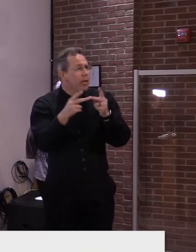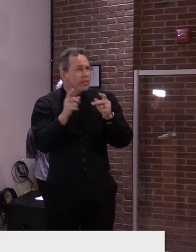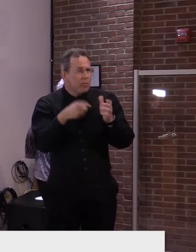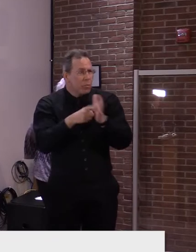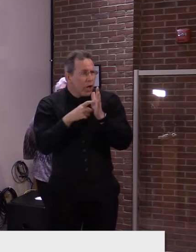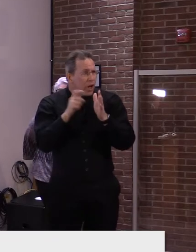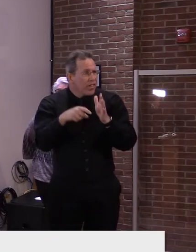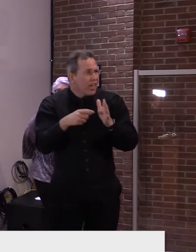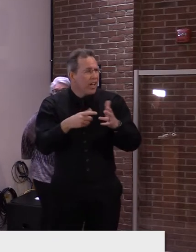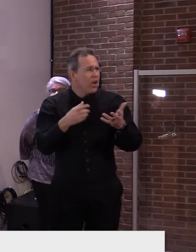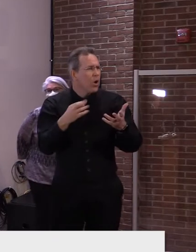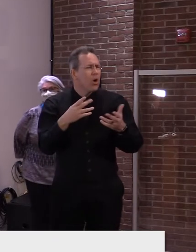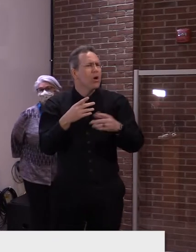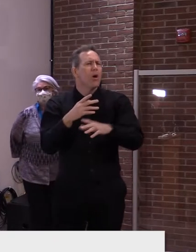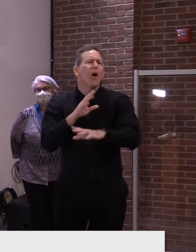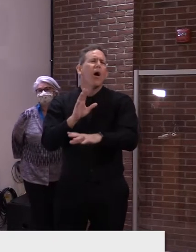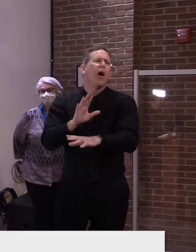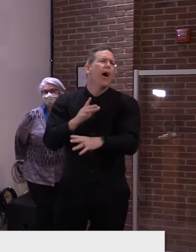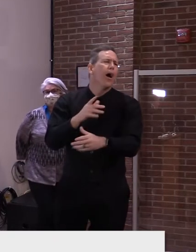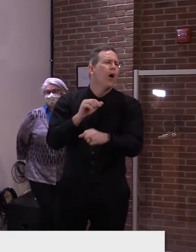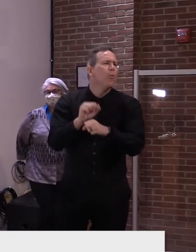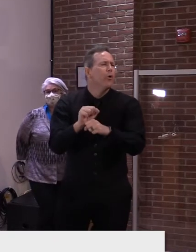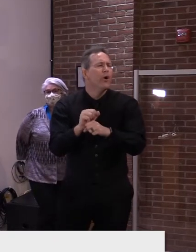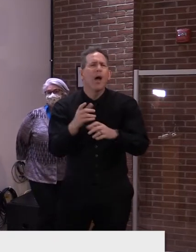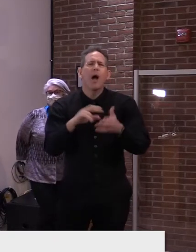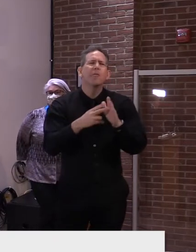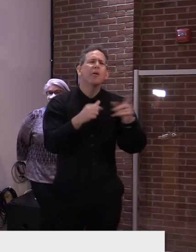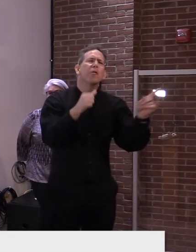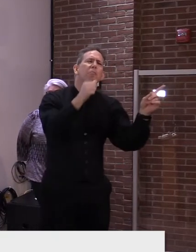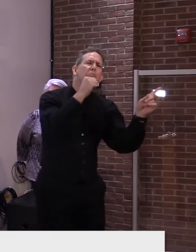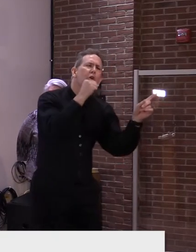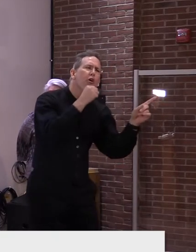in a restaurant, in a bar,